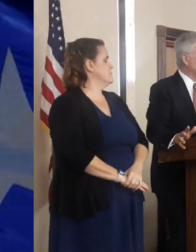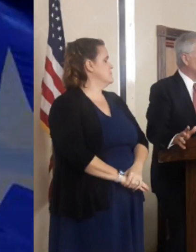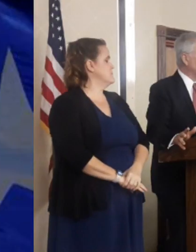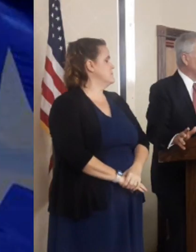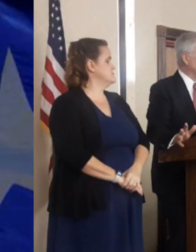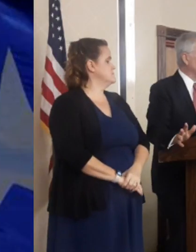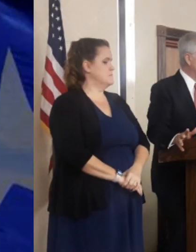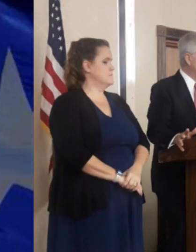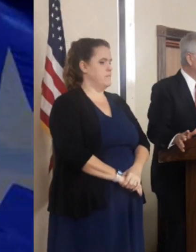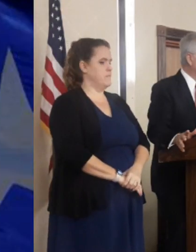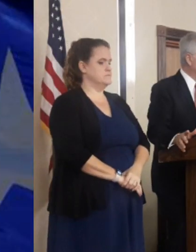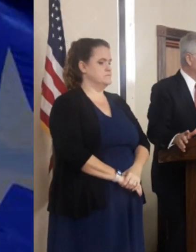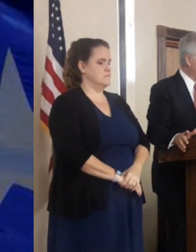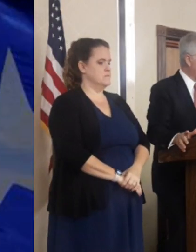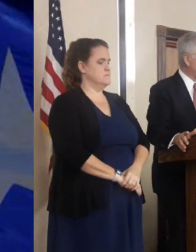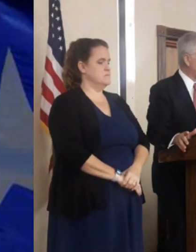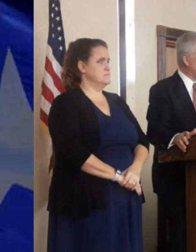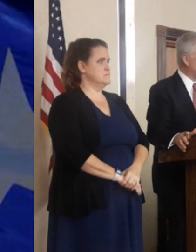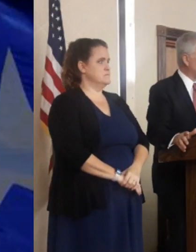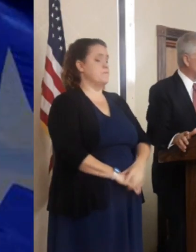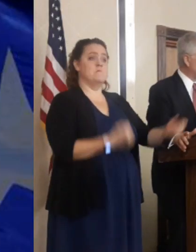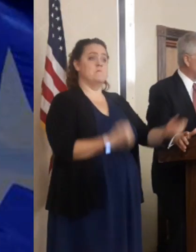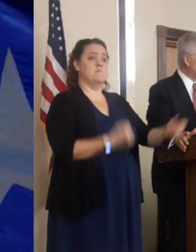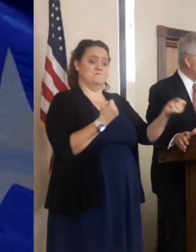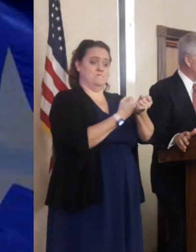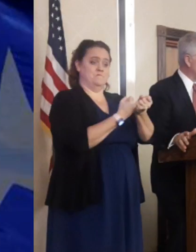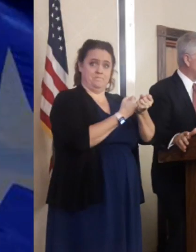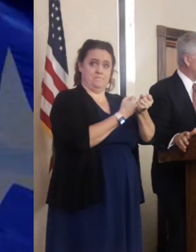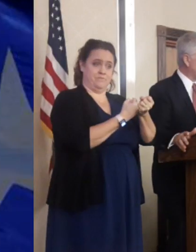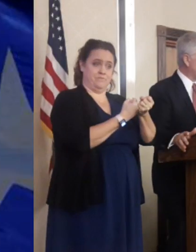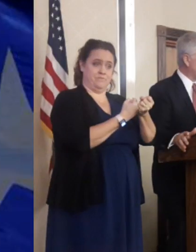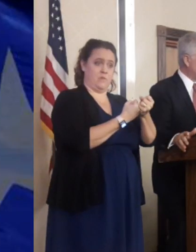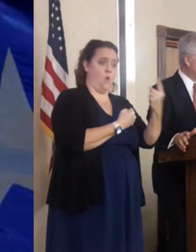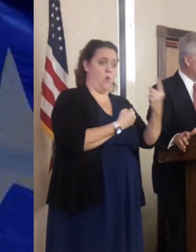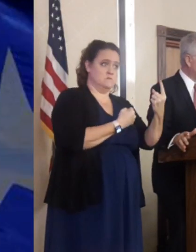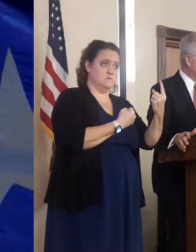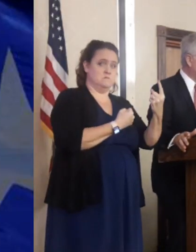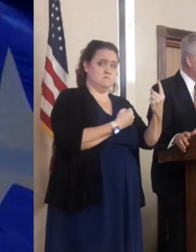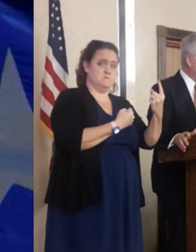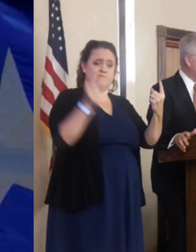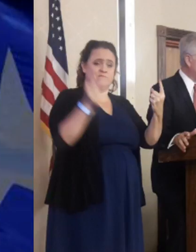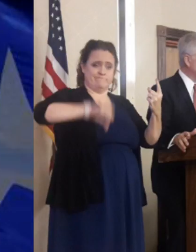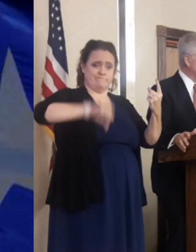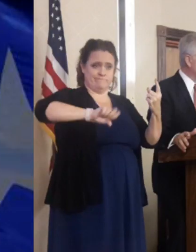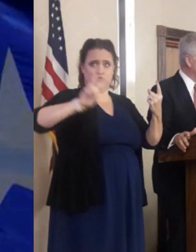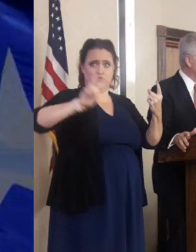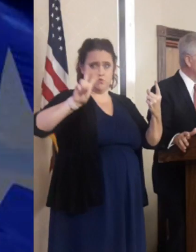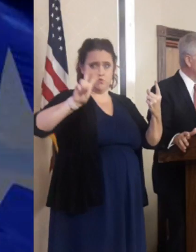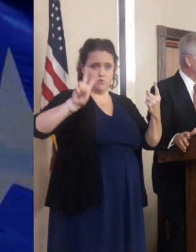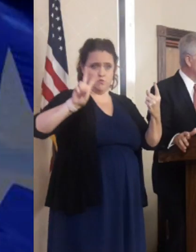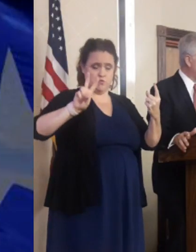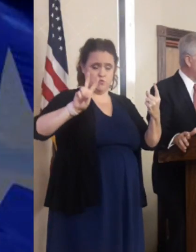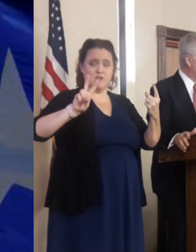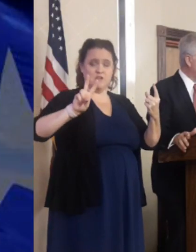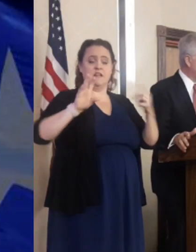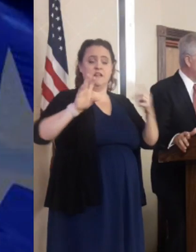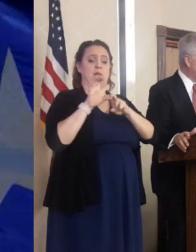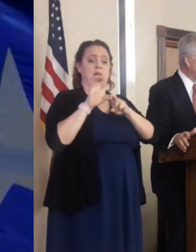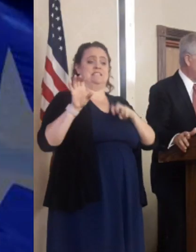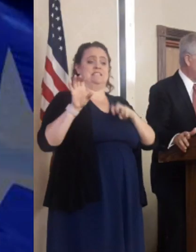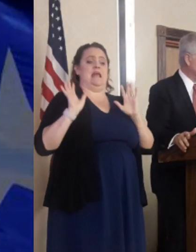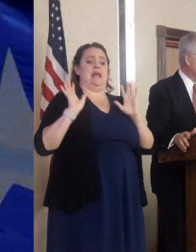if you're in favor, press 1. If you're opposed, press 2. If you abstain, press 3. This requires 2/3 of the